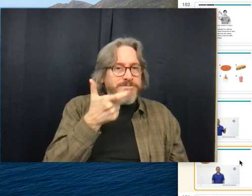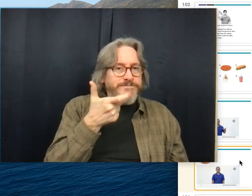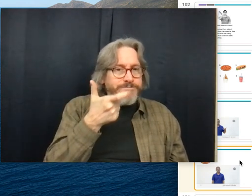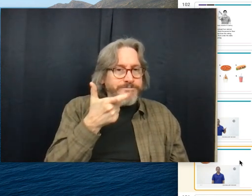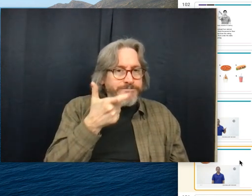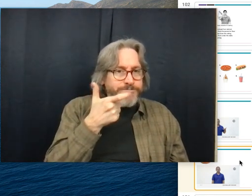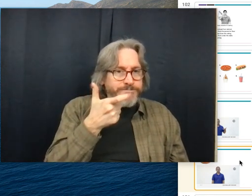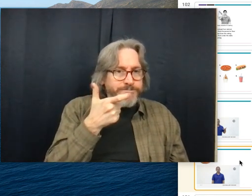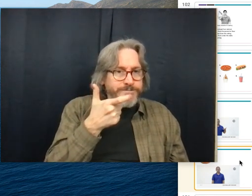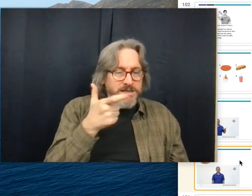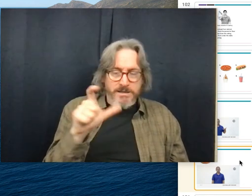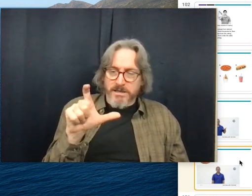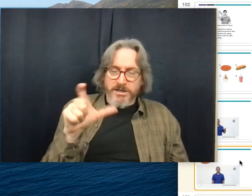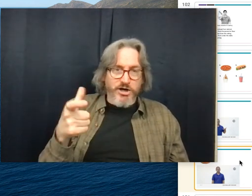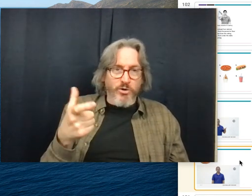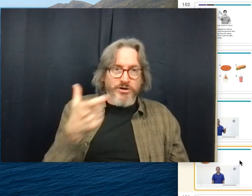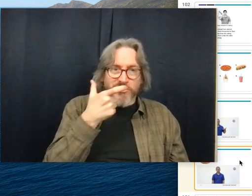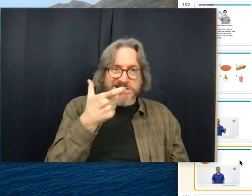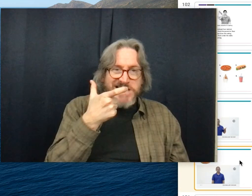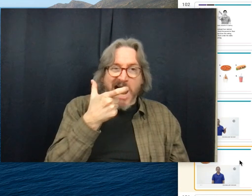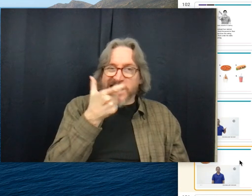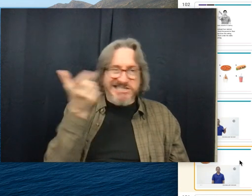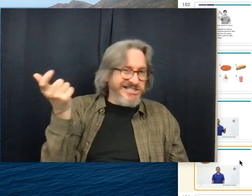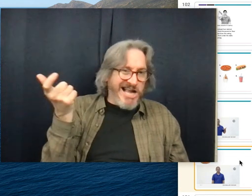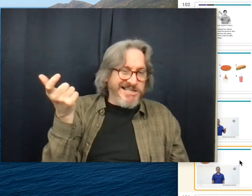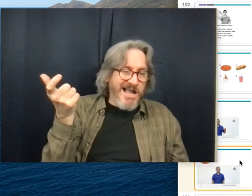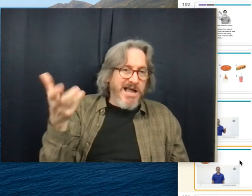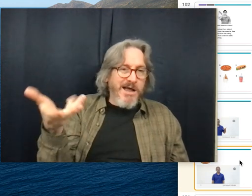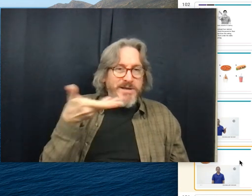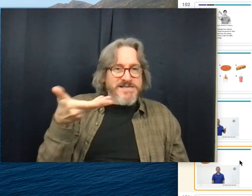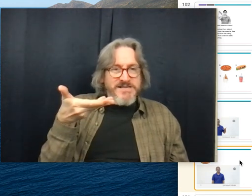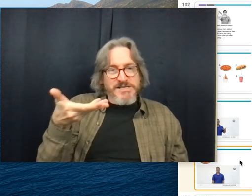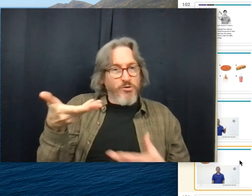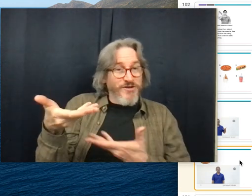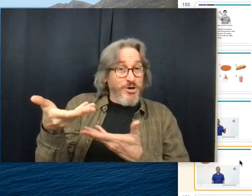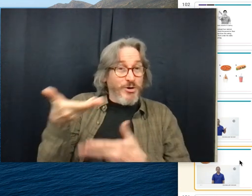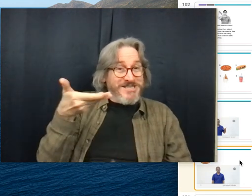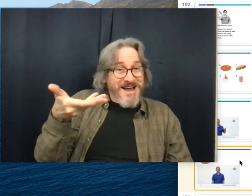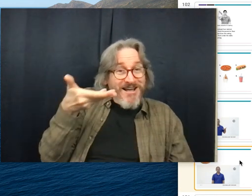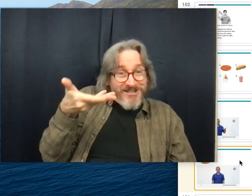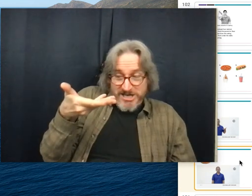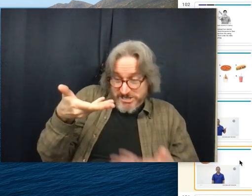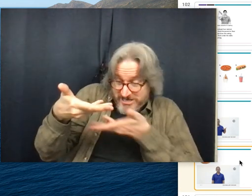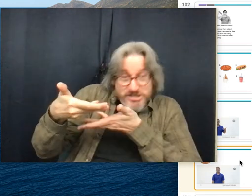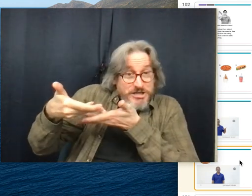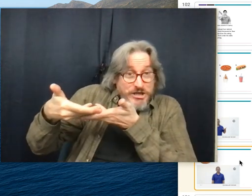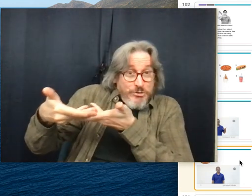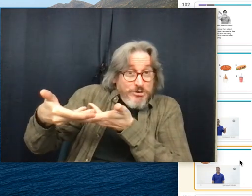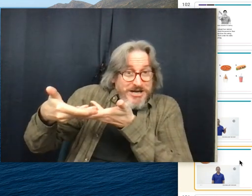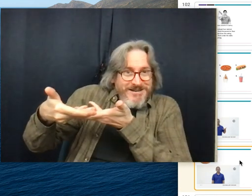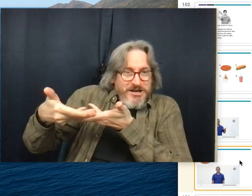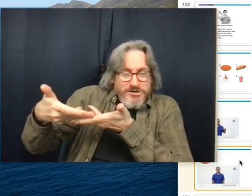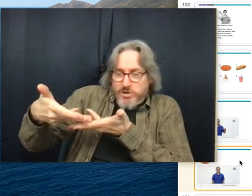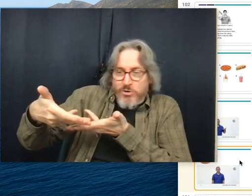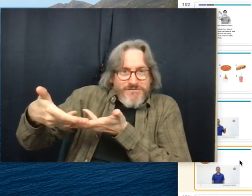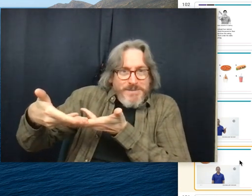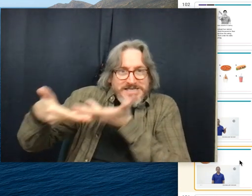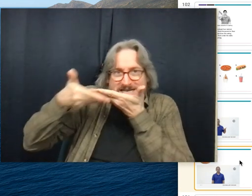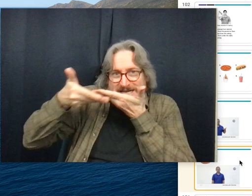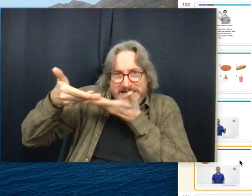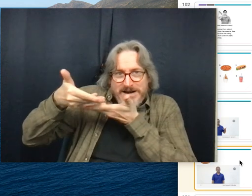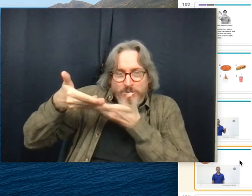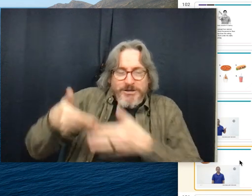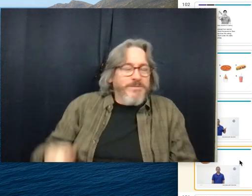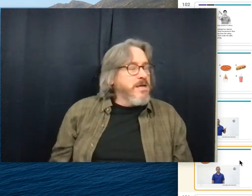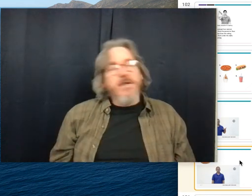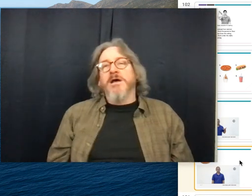Pizza. Like you're holding the crust. Pizza, this is more of a New York style because it's huge and, you know, it's a quarter of a pizza